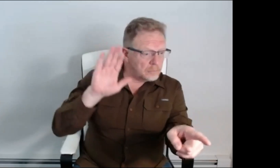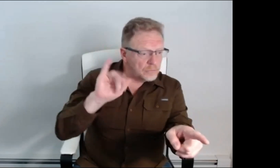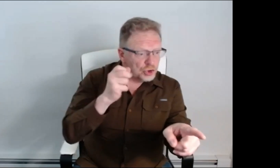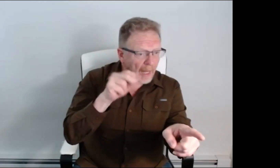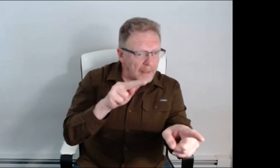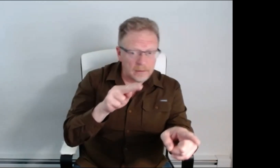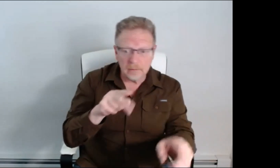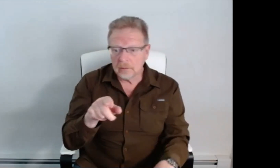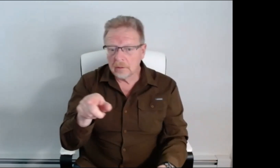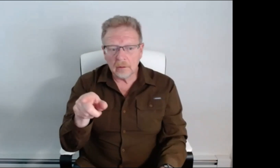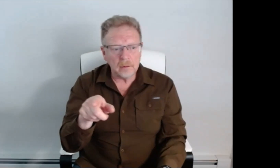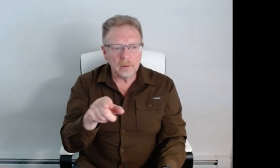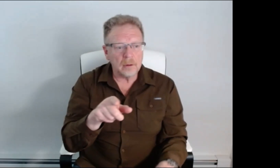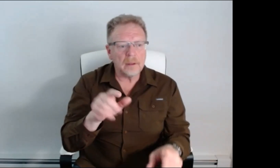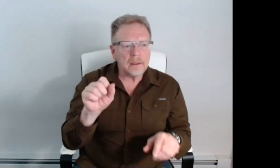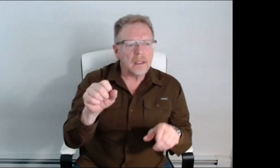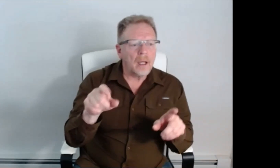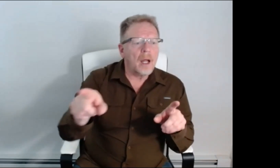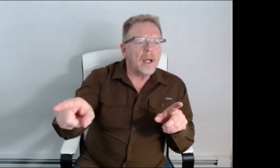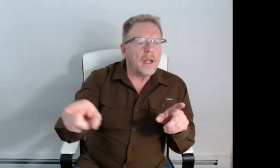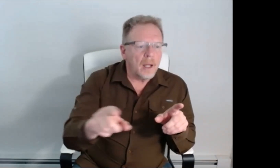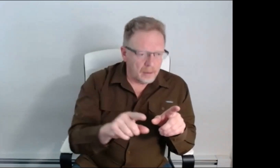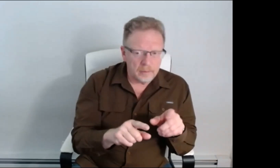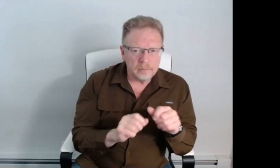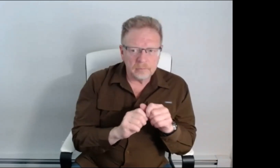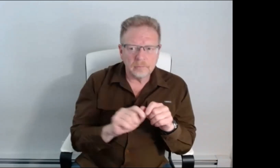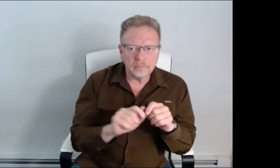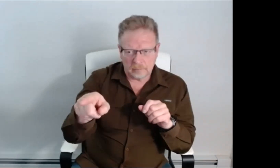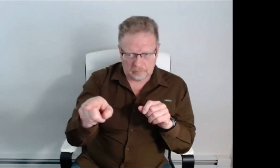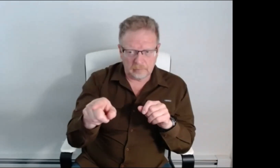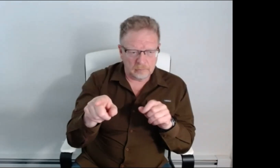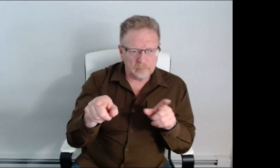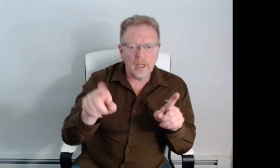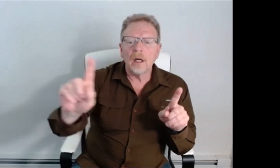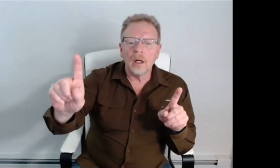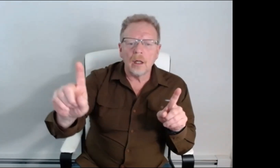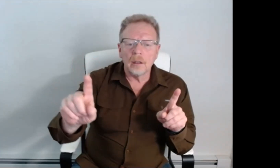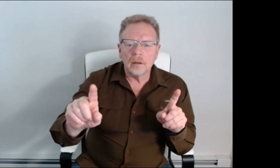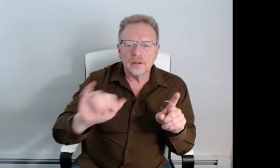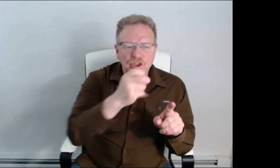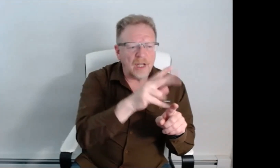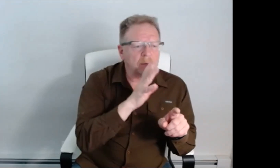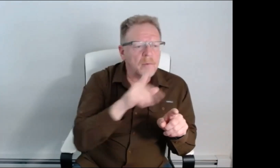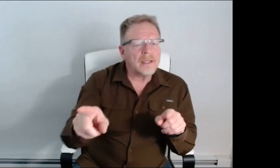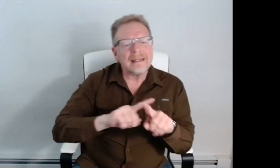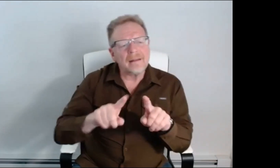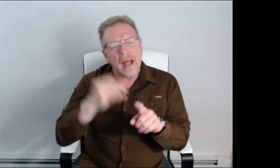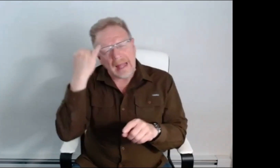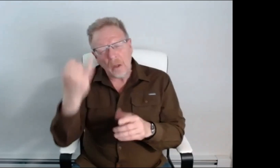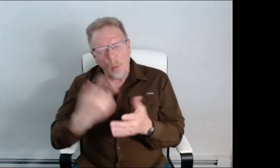Well, it seems like we came away from the meeting with different ideas of what happened. So,